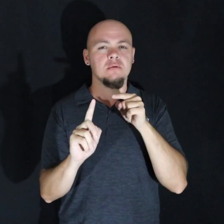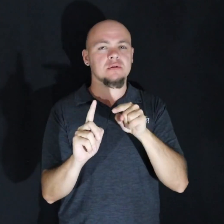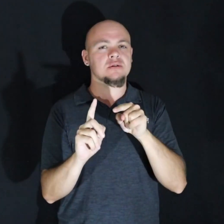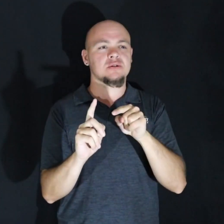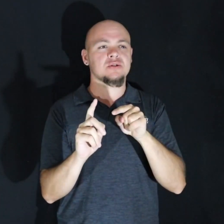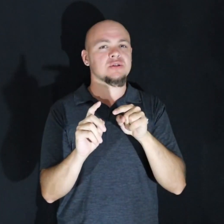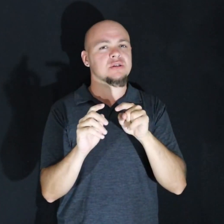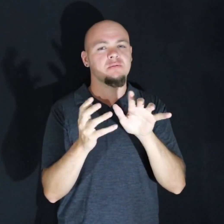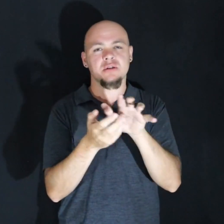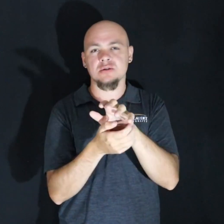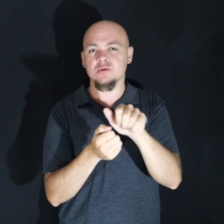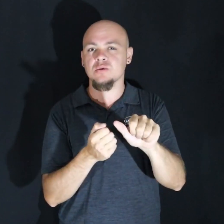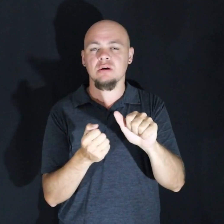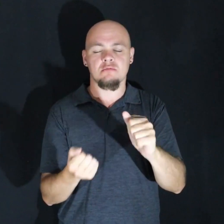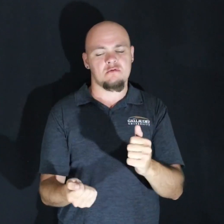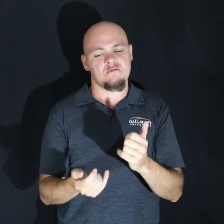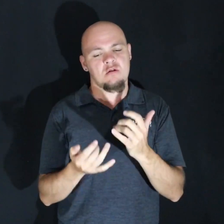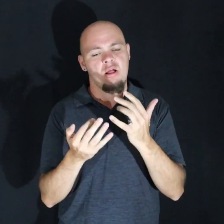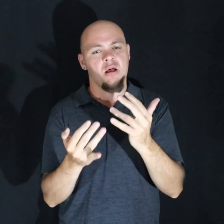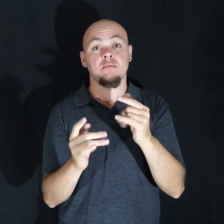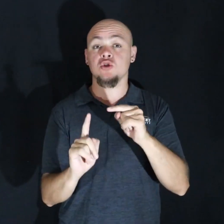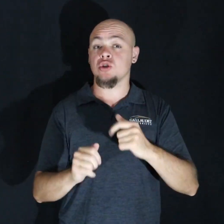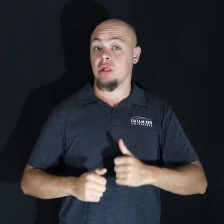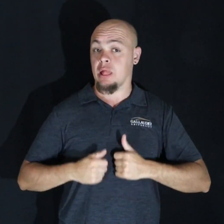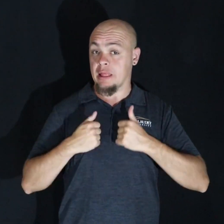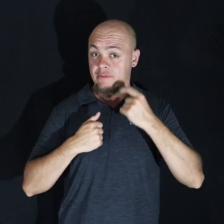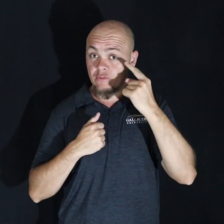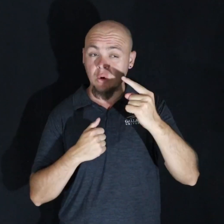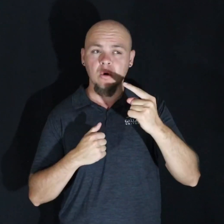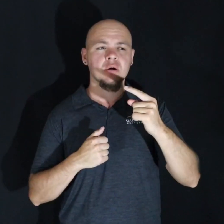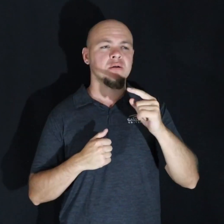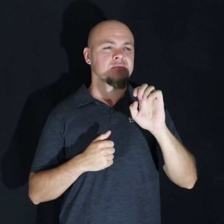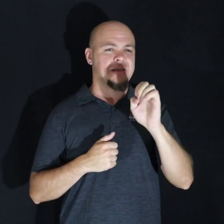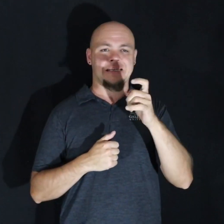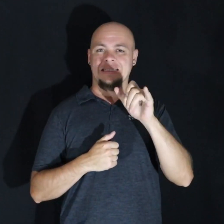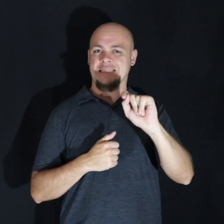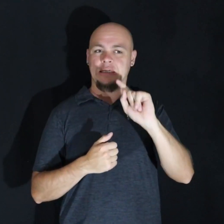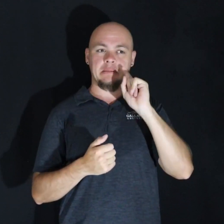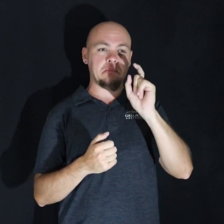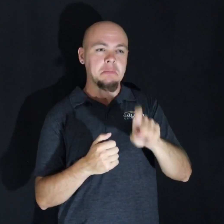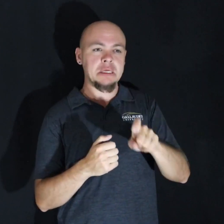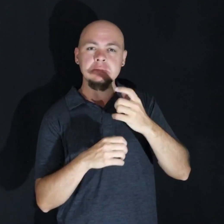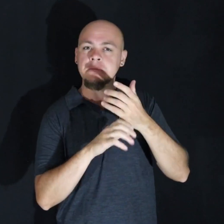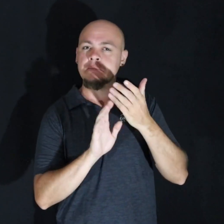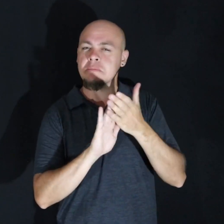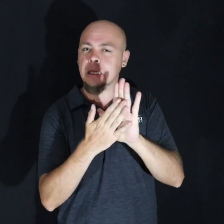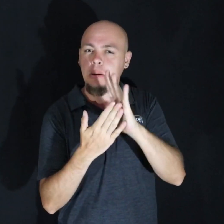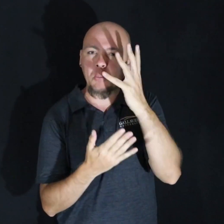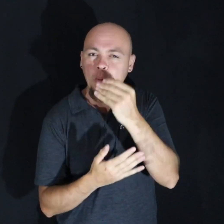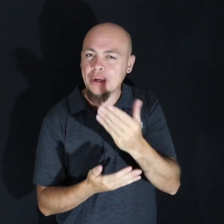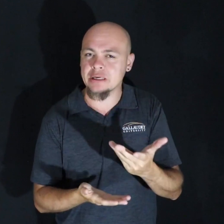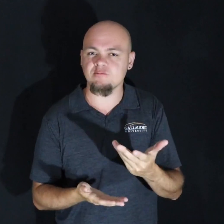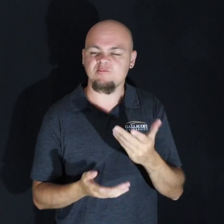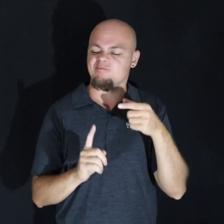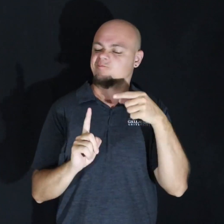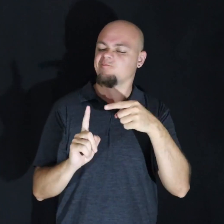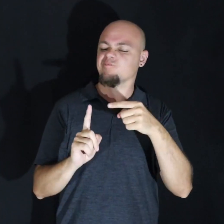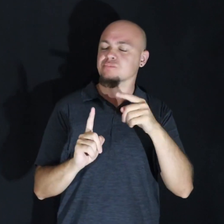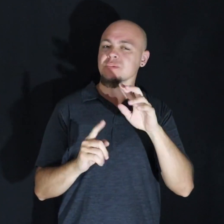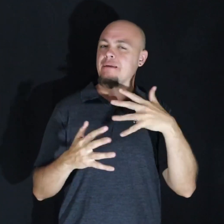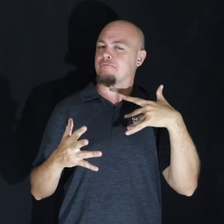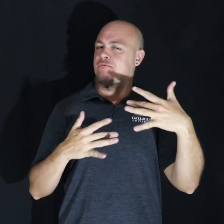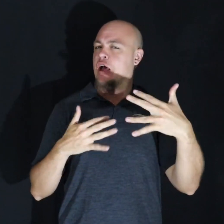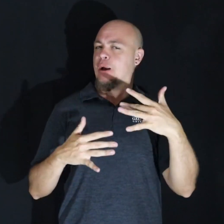desecrate it, set it to flame. She exists to exist and doesn't need to make it pretty. She isn't merely a vibe, but a